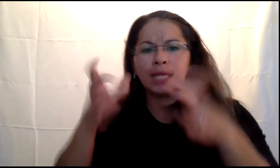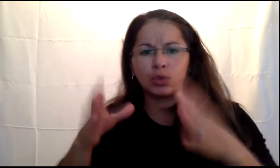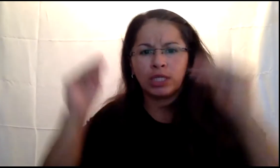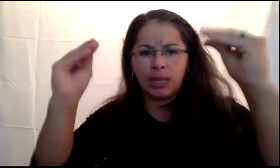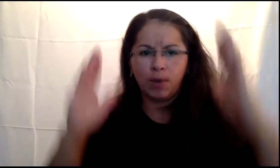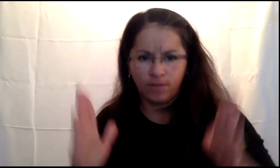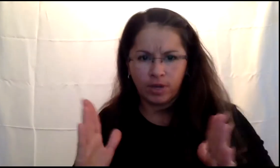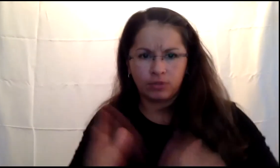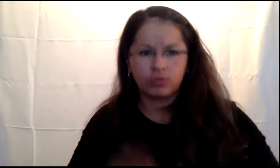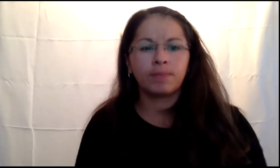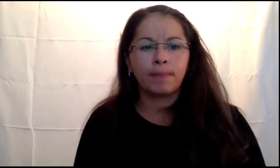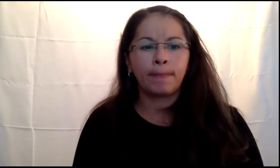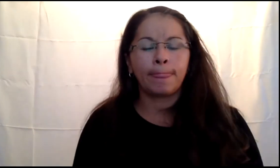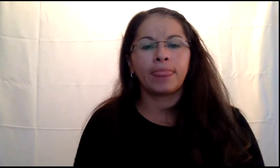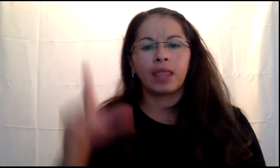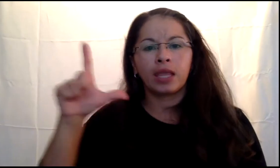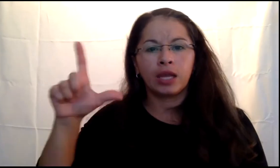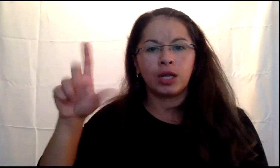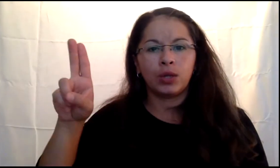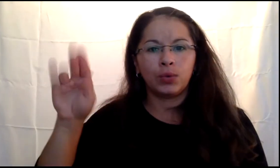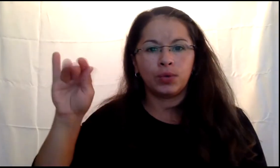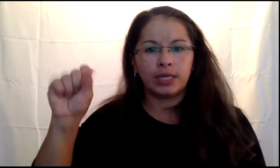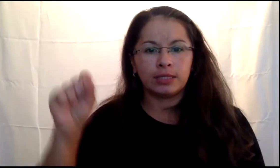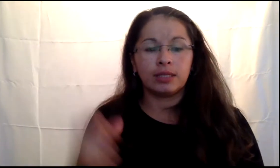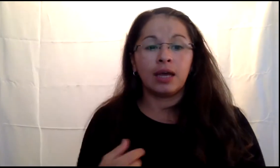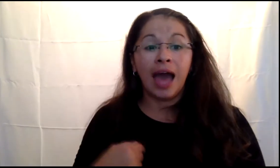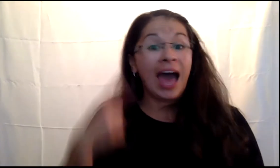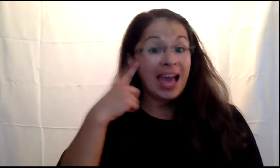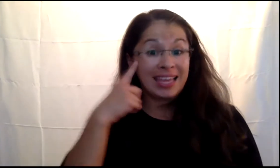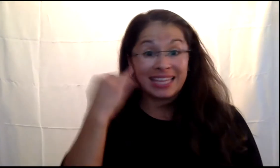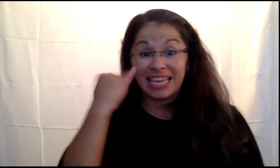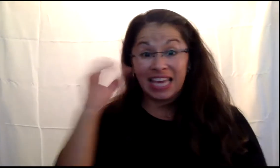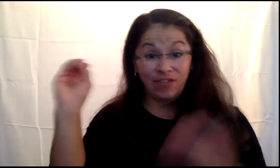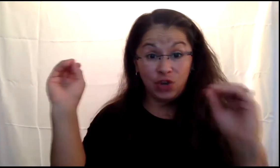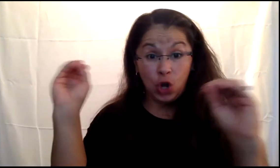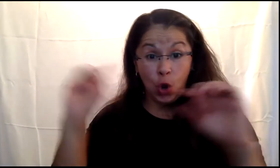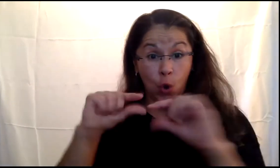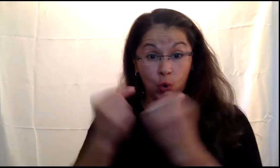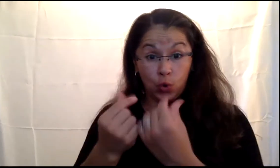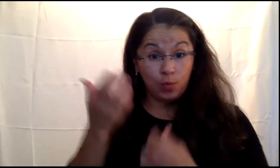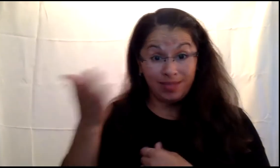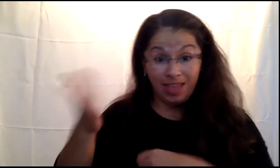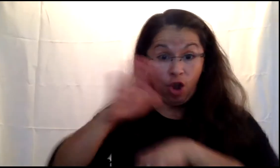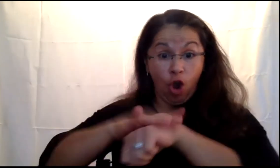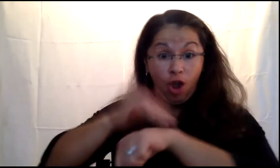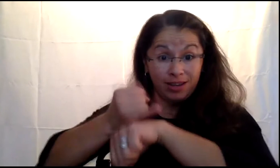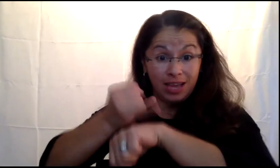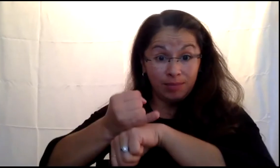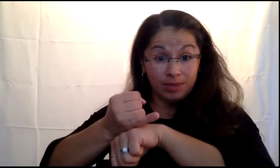Sure, I can speak to that. So I think if there's not a group, that's something that as college staff, we definitely encourage,